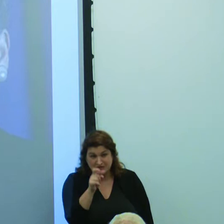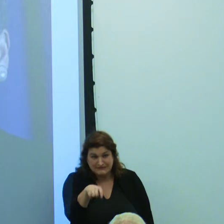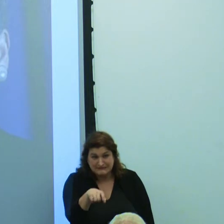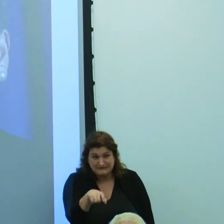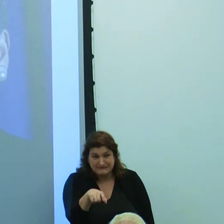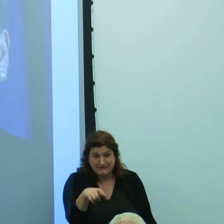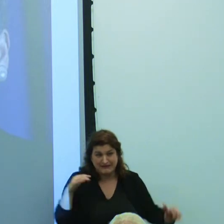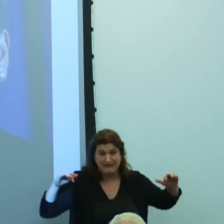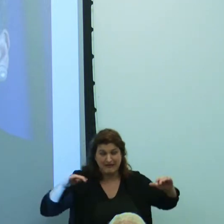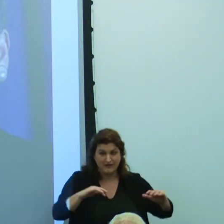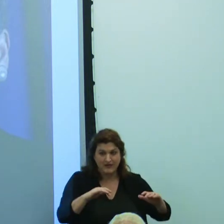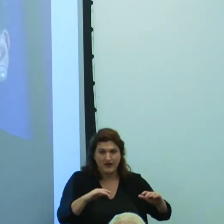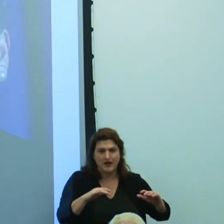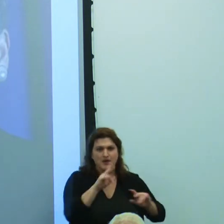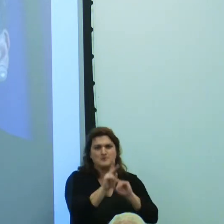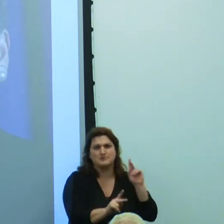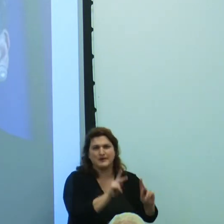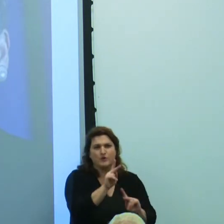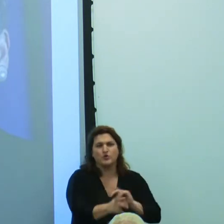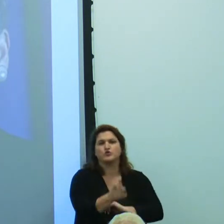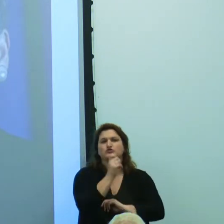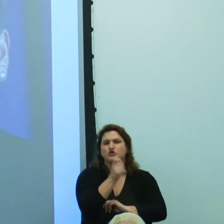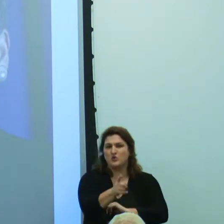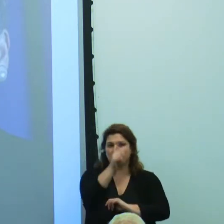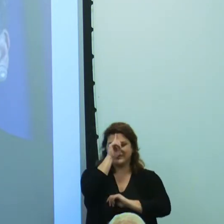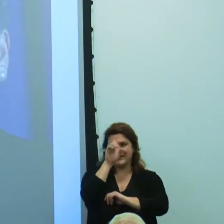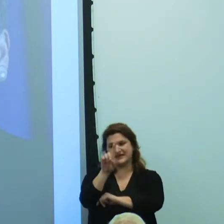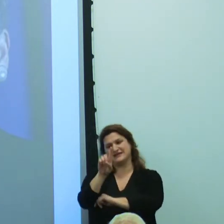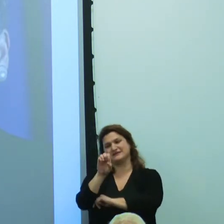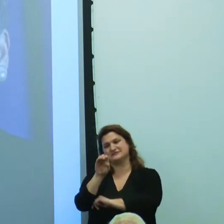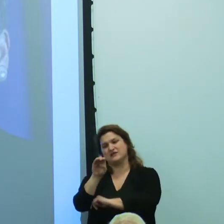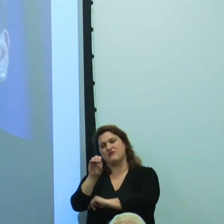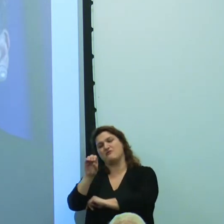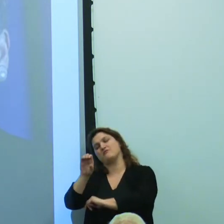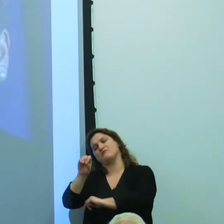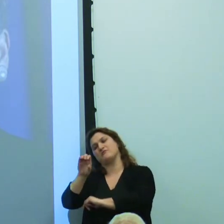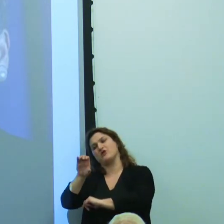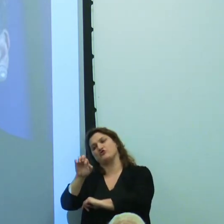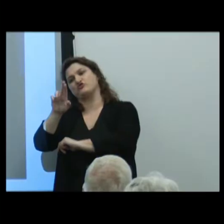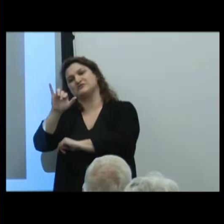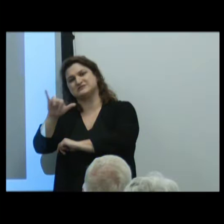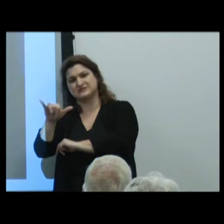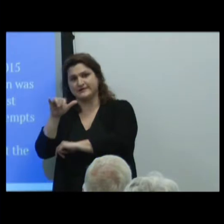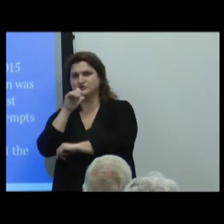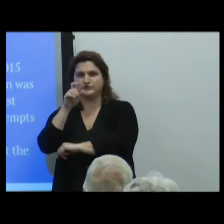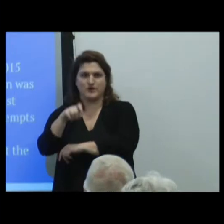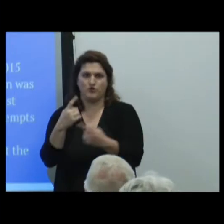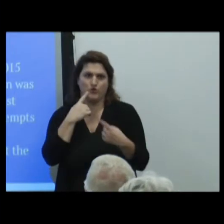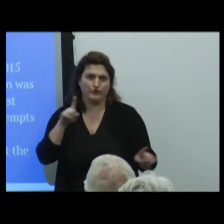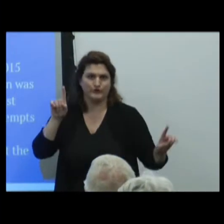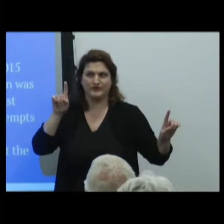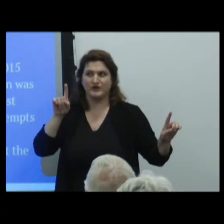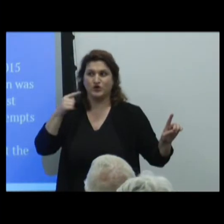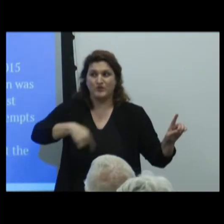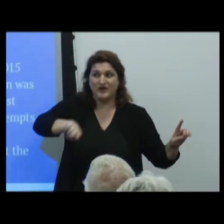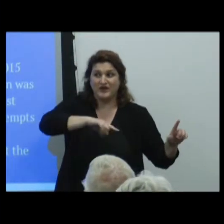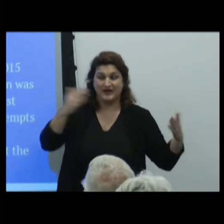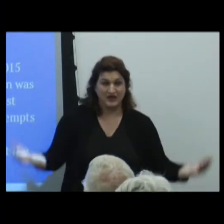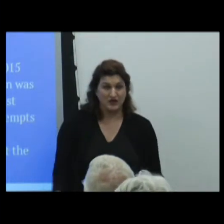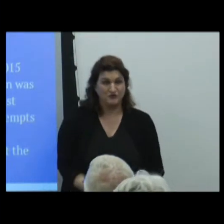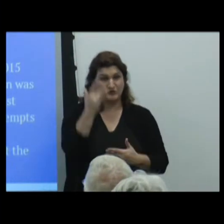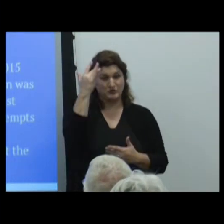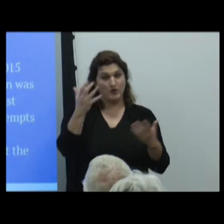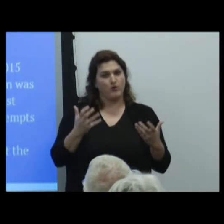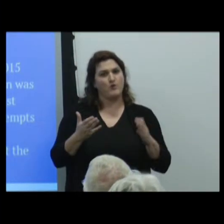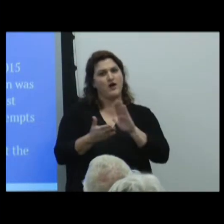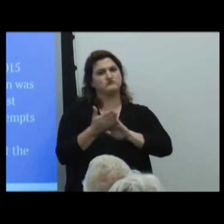believe that democracy should work. We are here because we want a functional democracy. Now, I did want